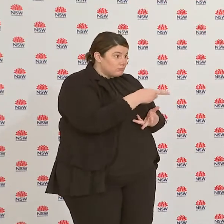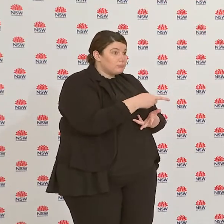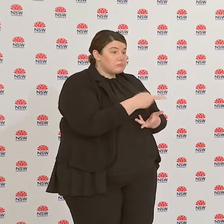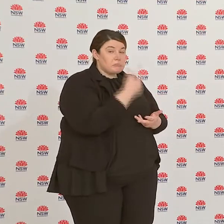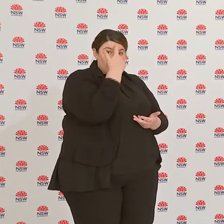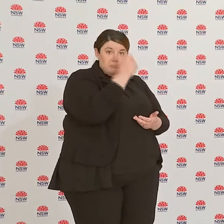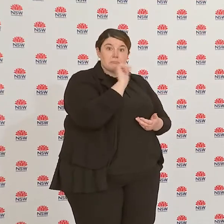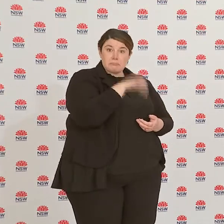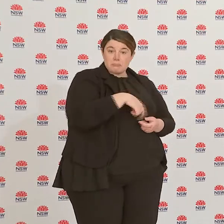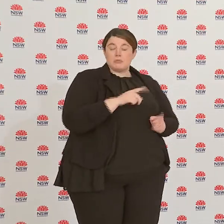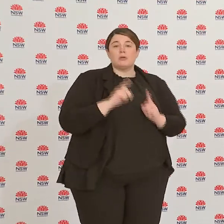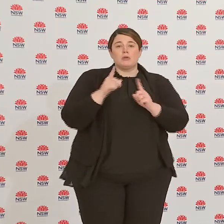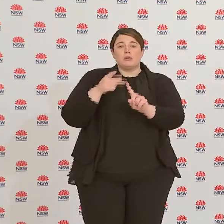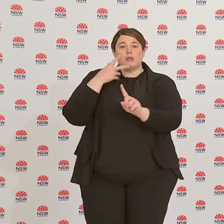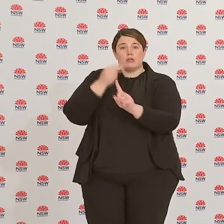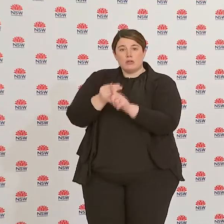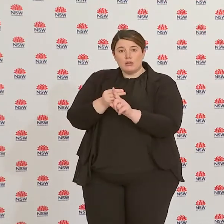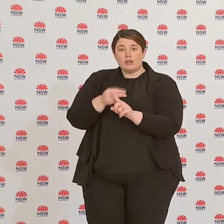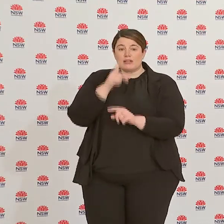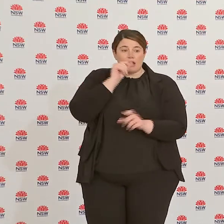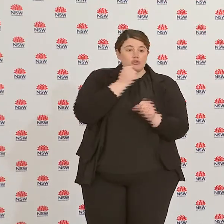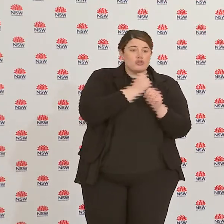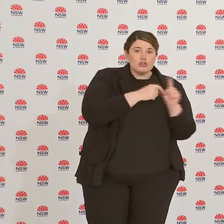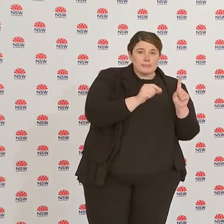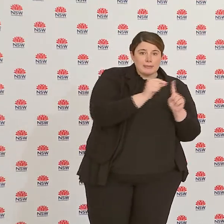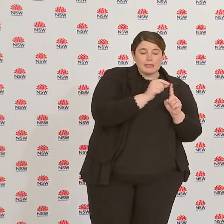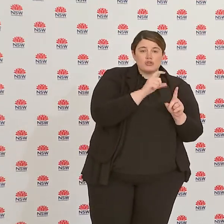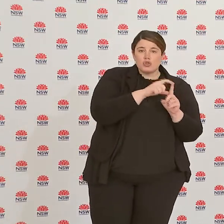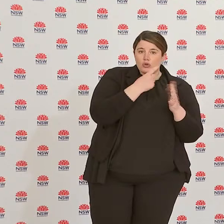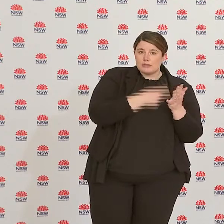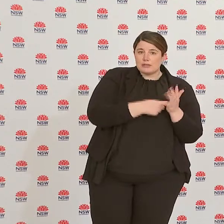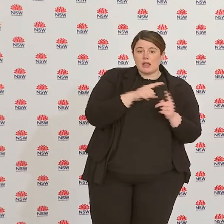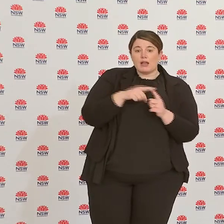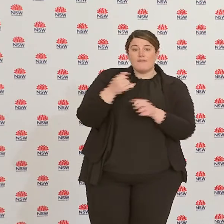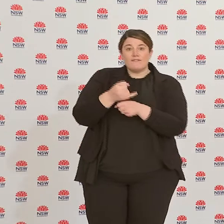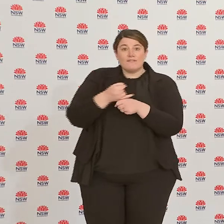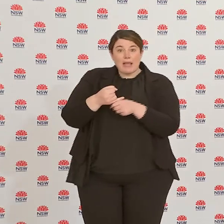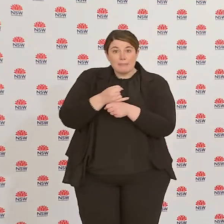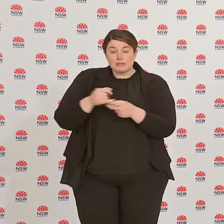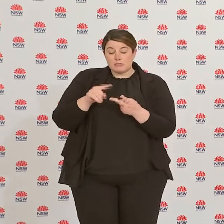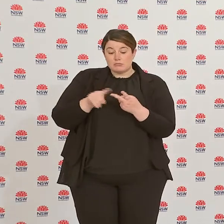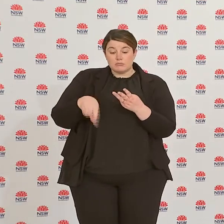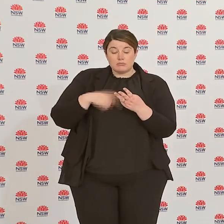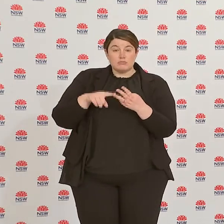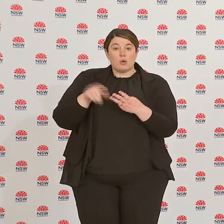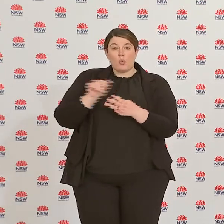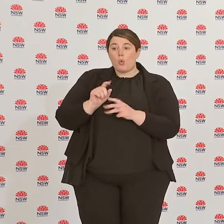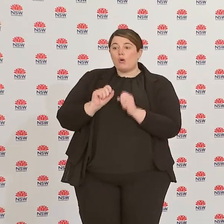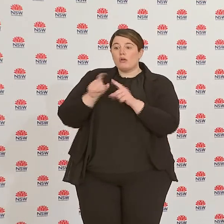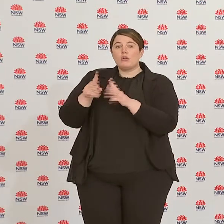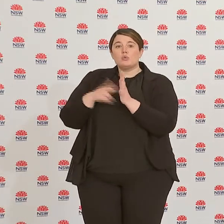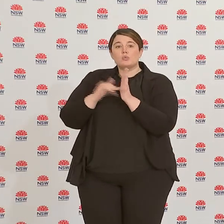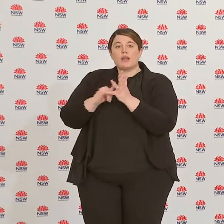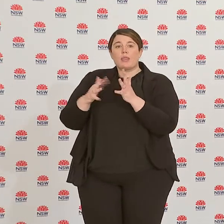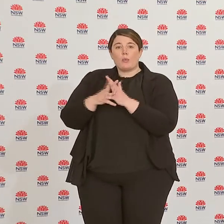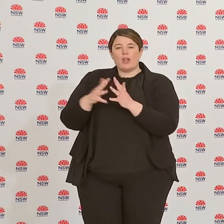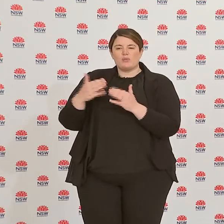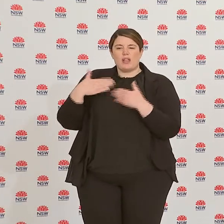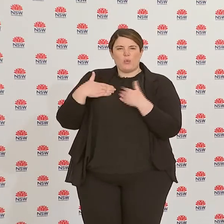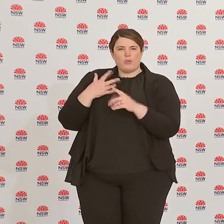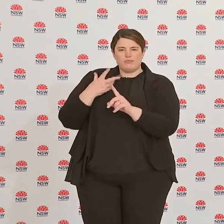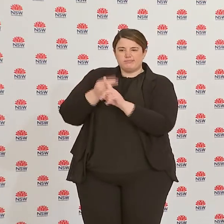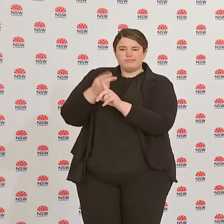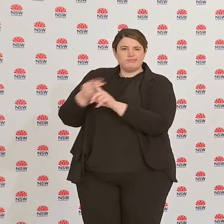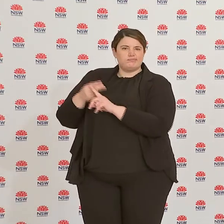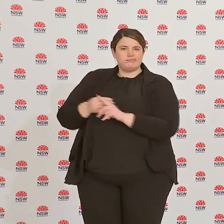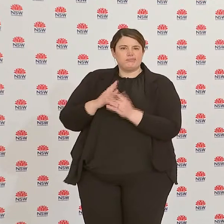younger, then you can go to a GP, you can go to a pharmacist, or you can go to one of our hubs across New South Wales. And